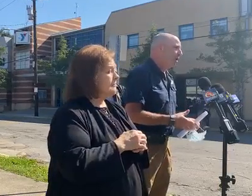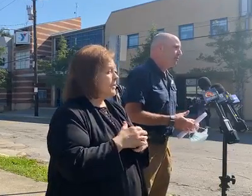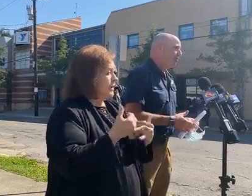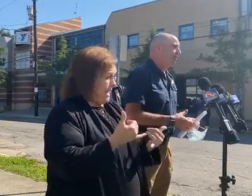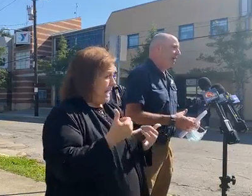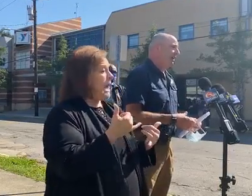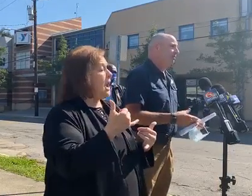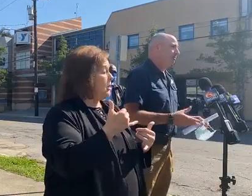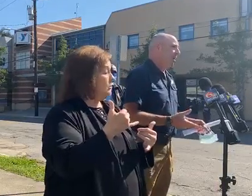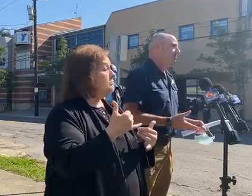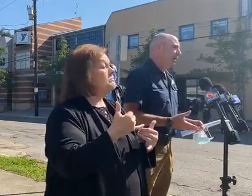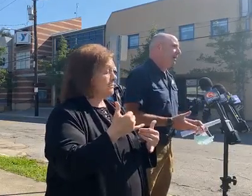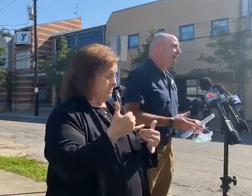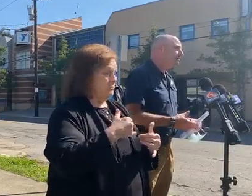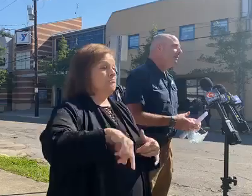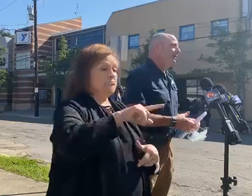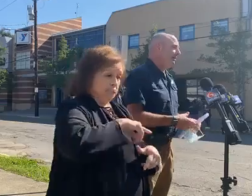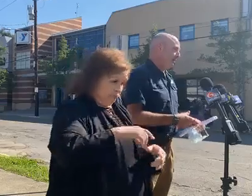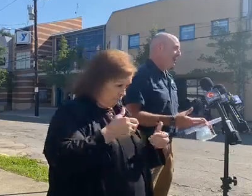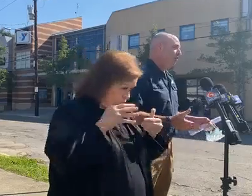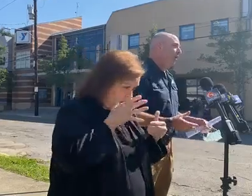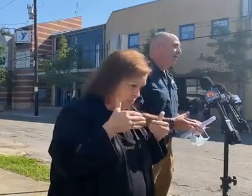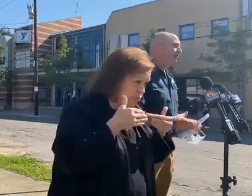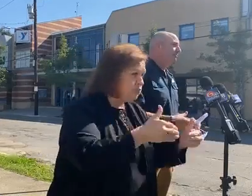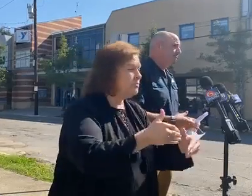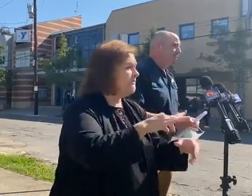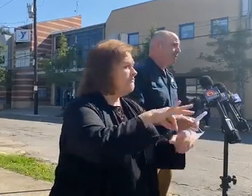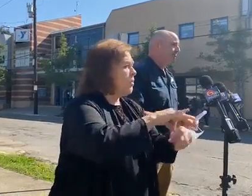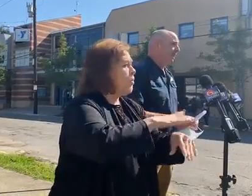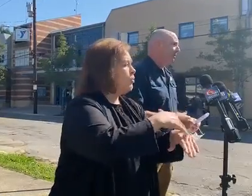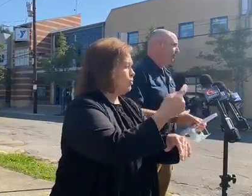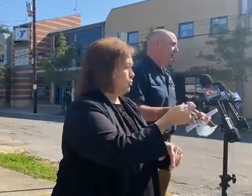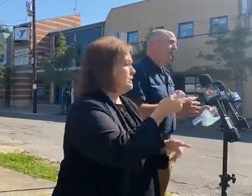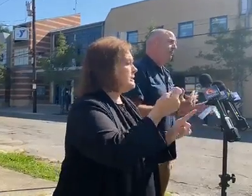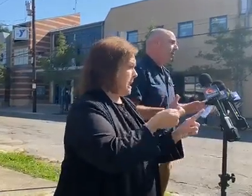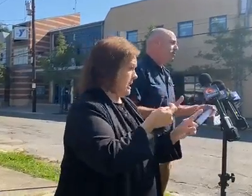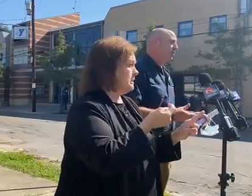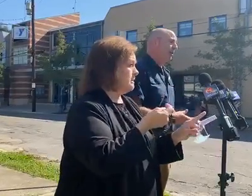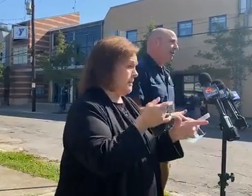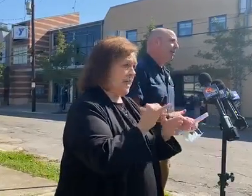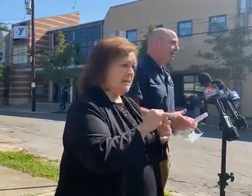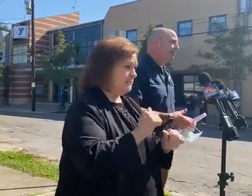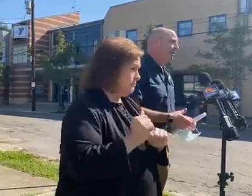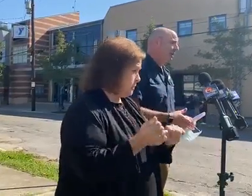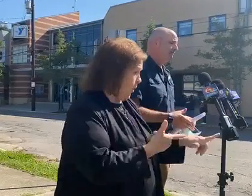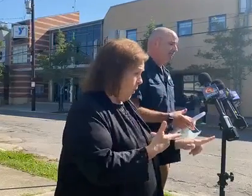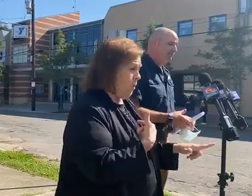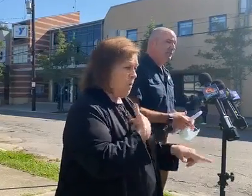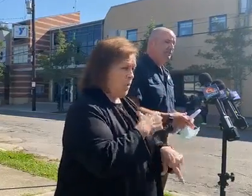will vote on Tuesday. That's the bottom line in New Orleans. And this is every parish where